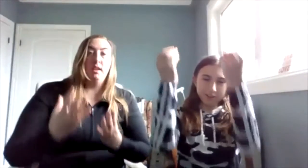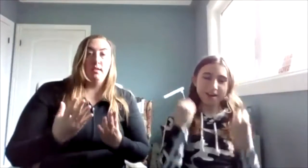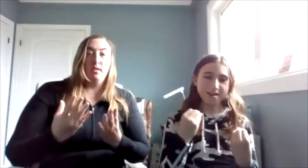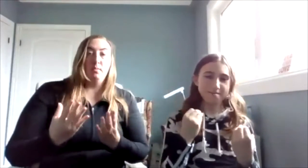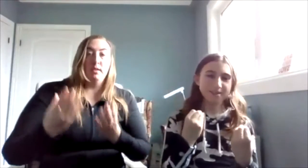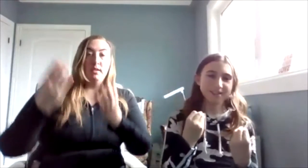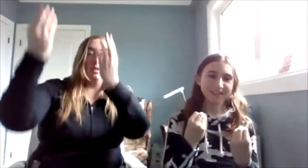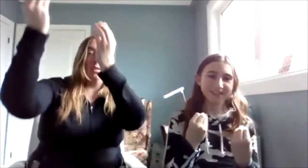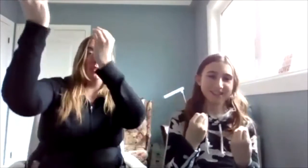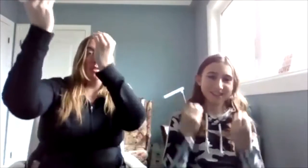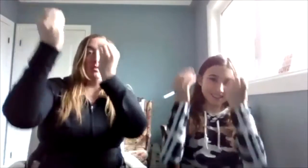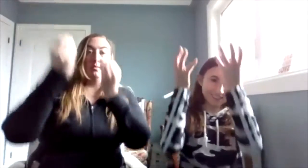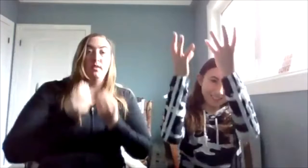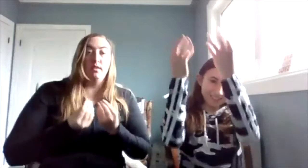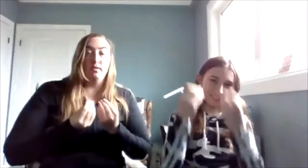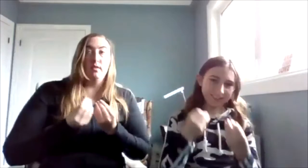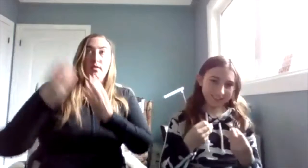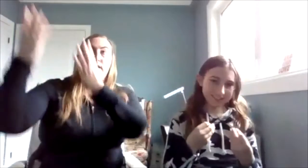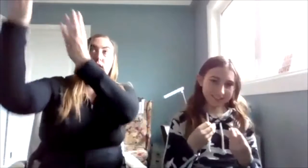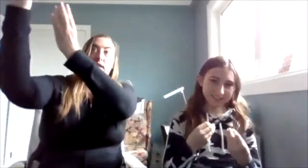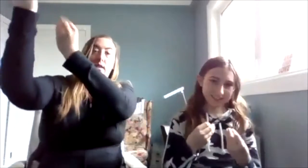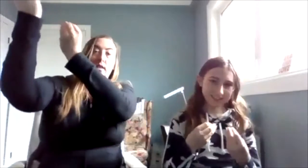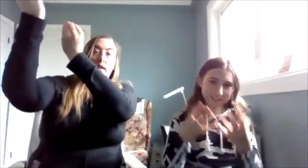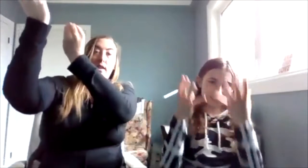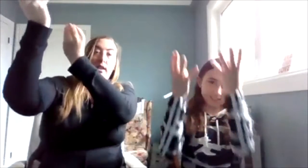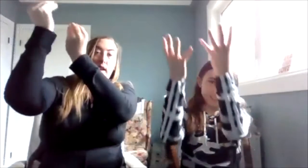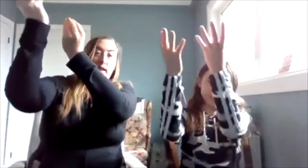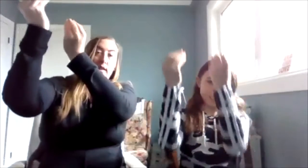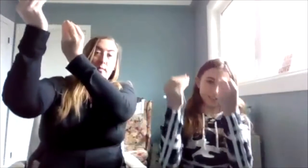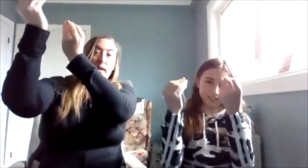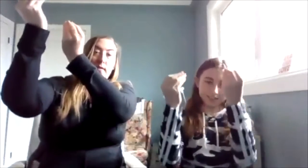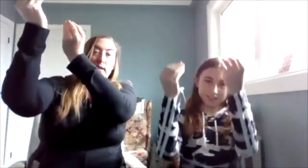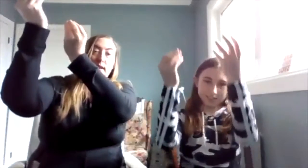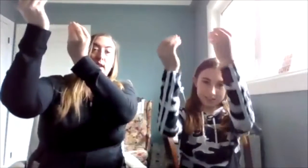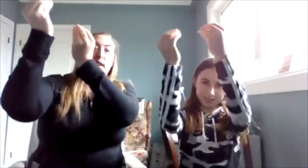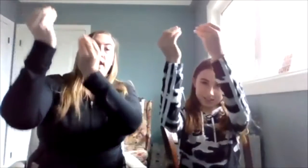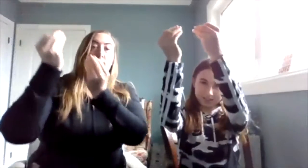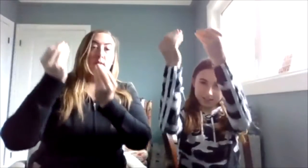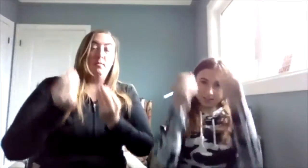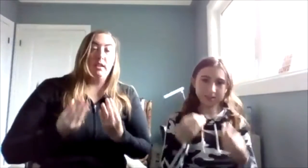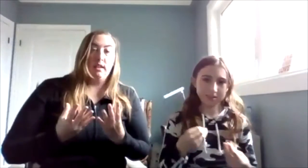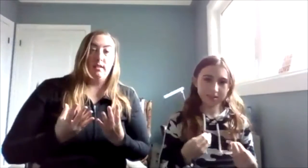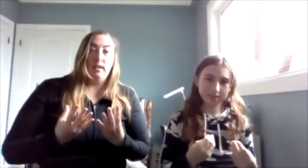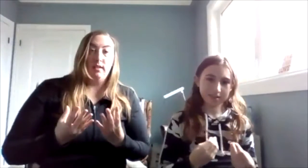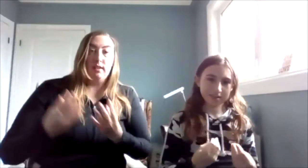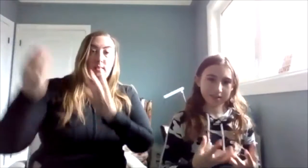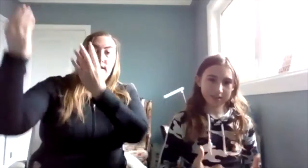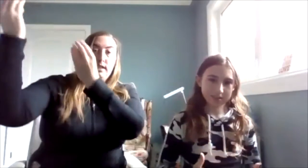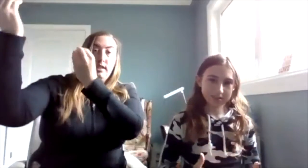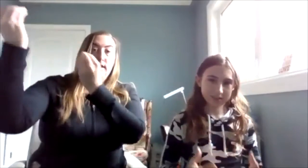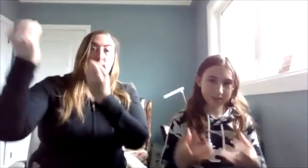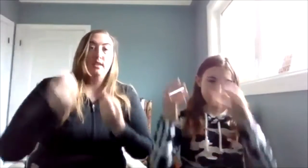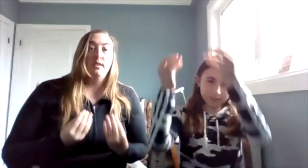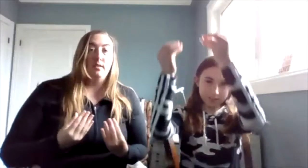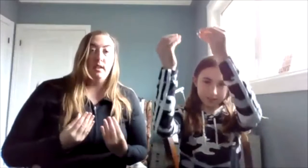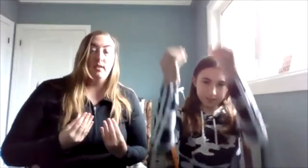and opens towards you. So God has it up in heaven, and He's bringing it down and giving it to us. So give